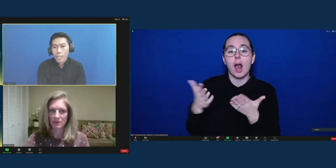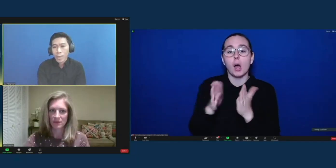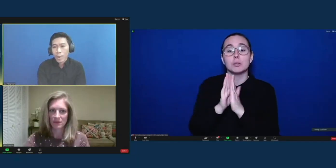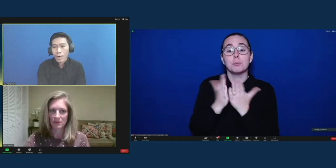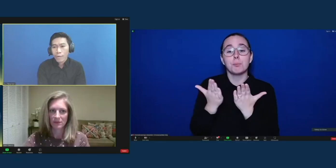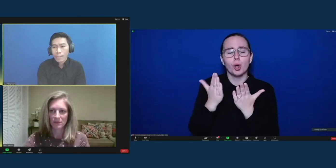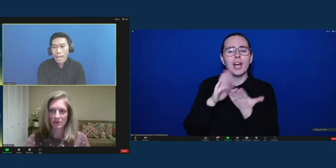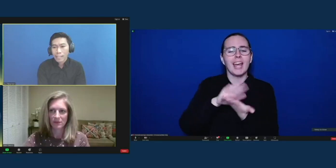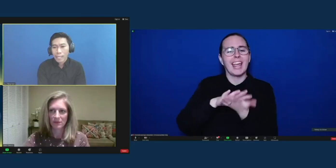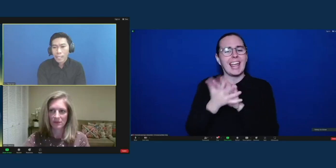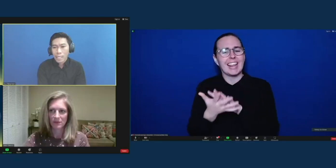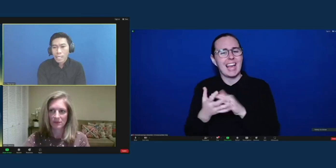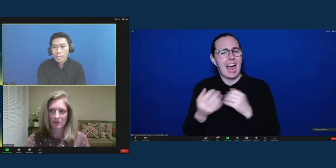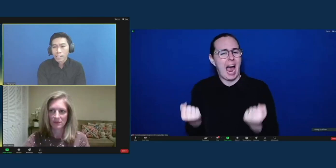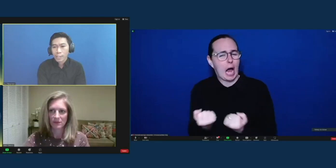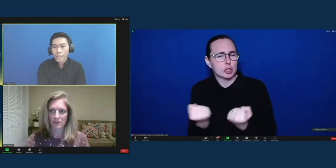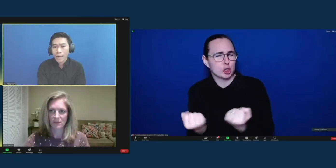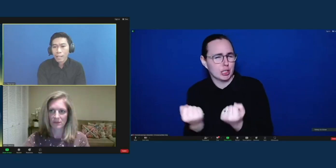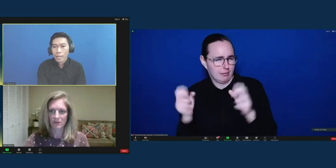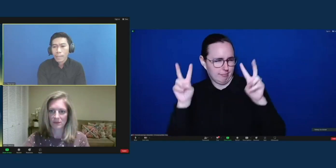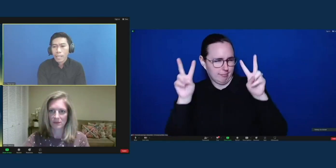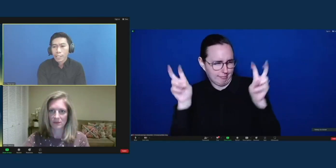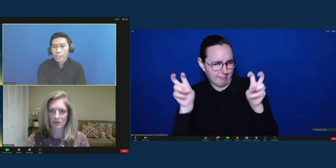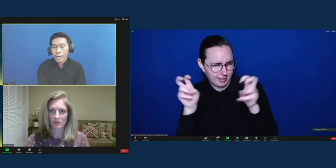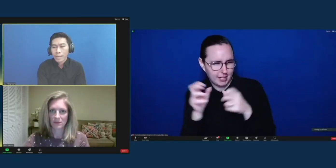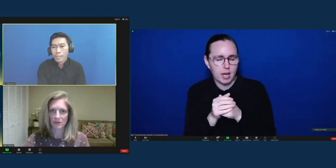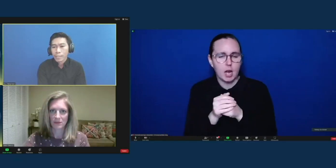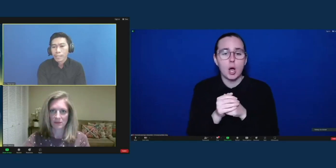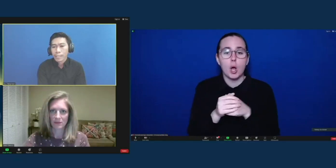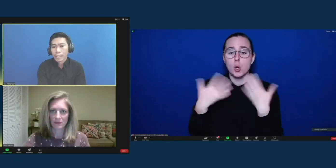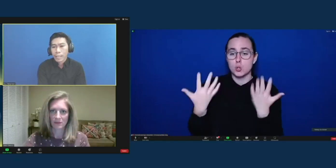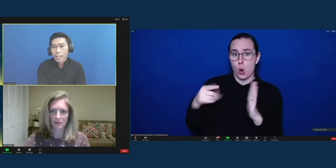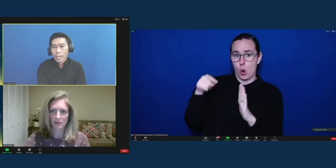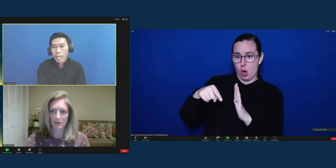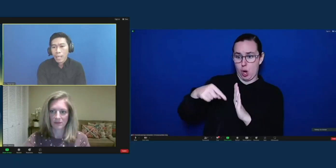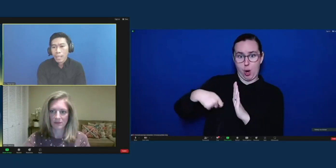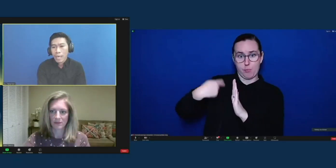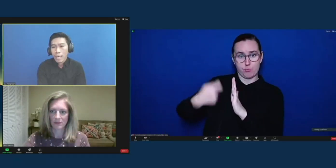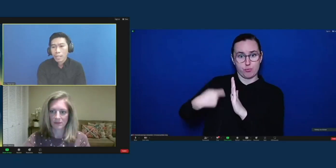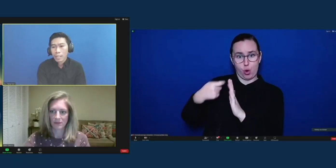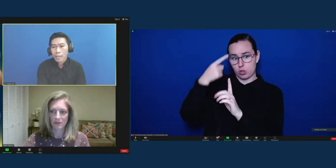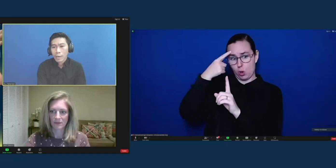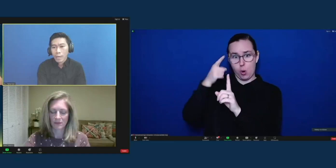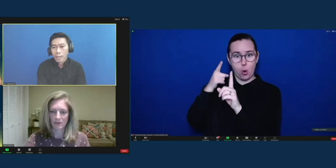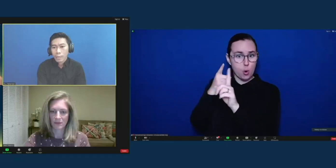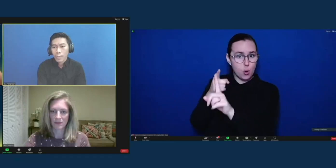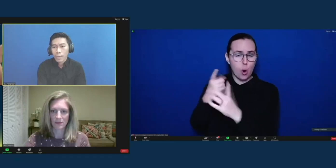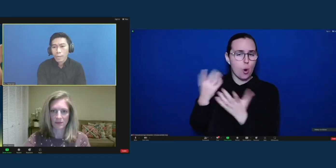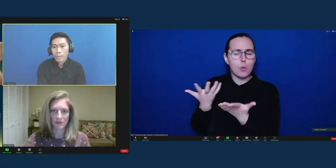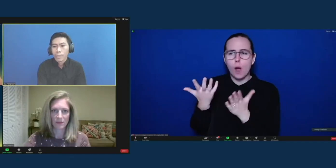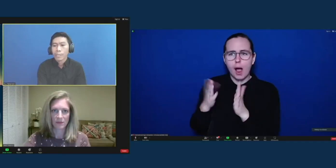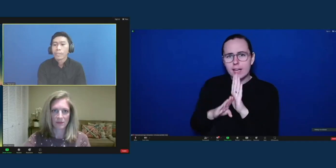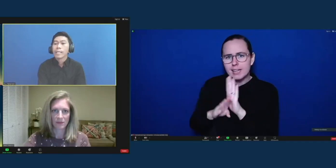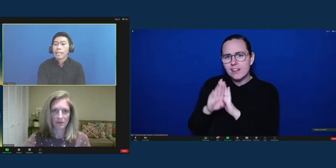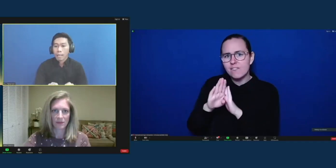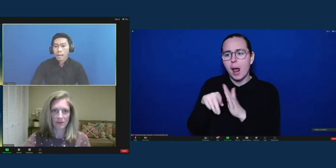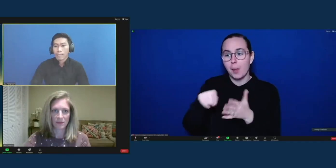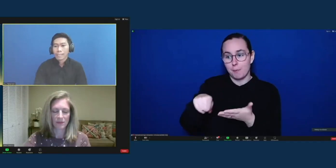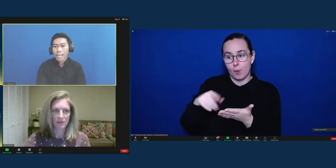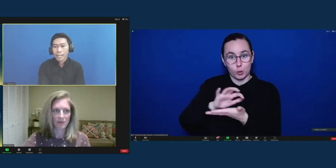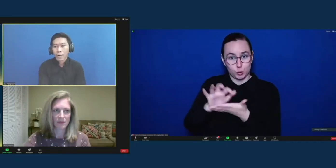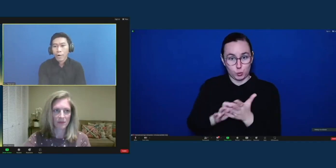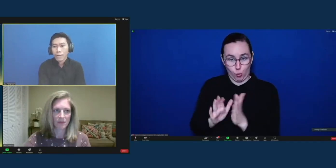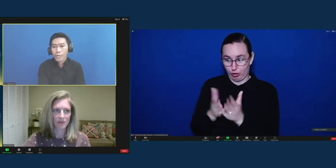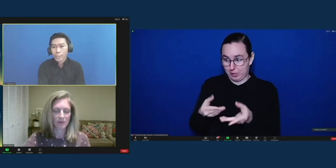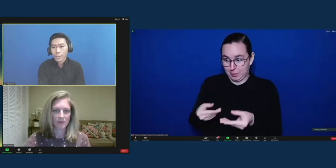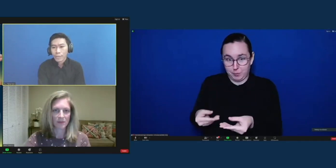So the goal of the project is to develop storybooks, and then we would